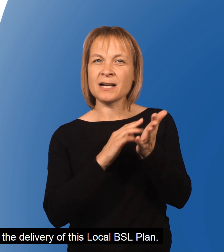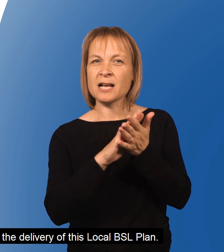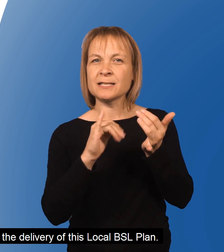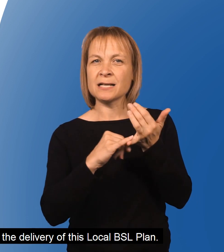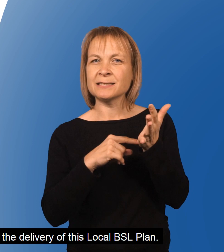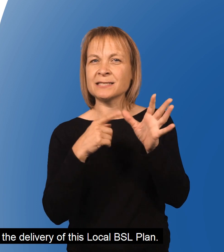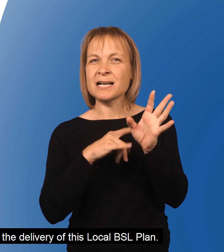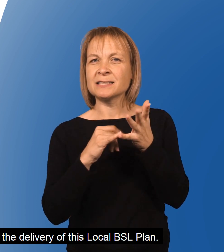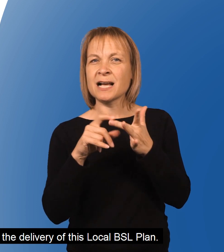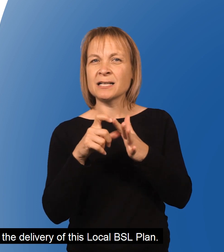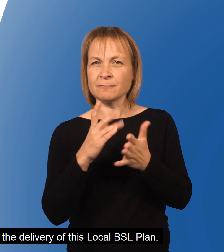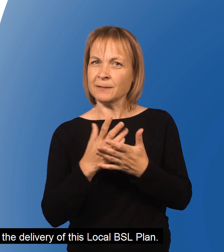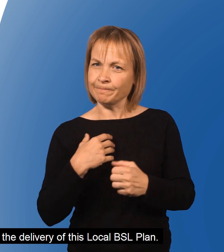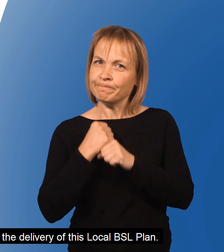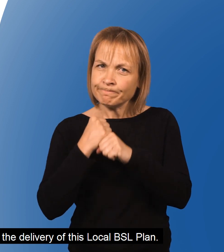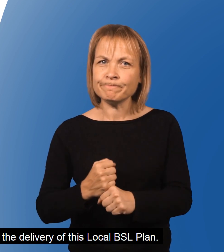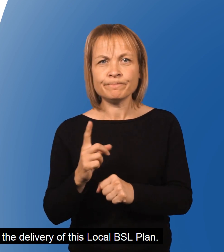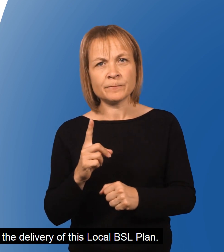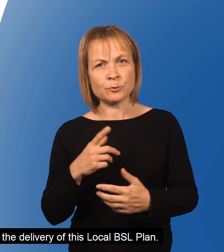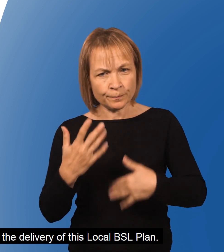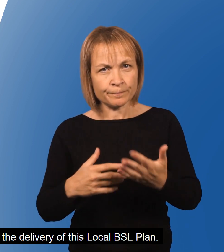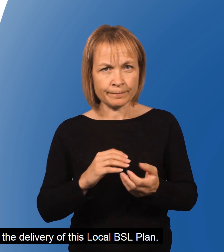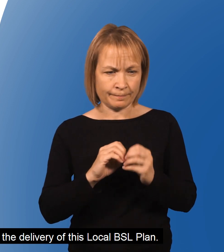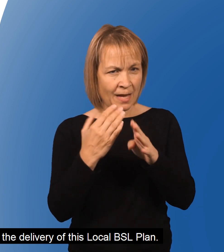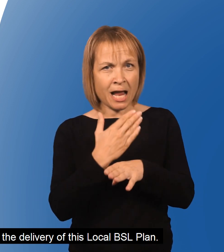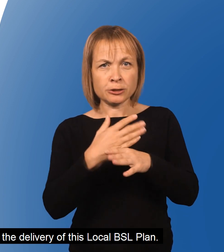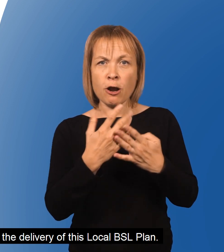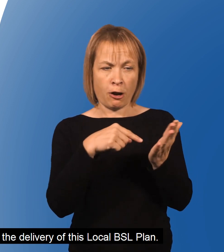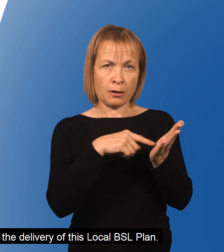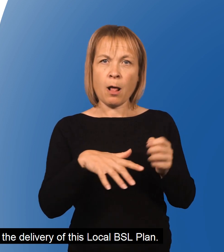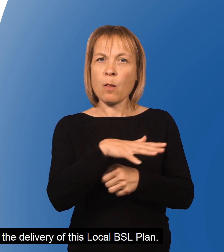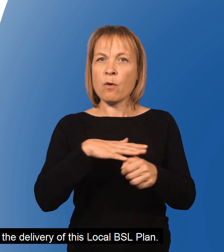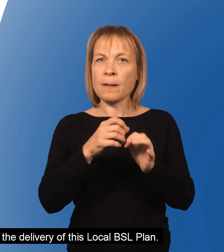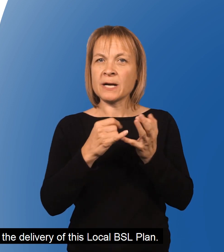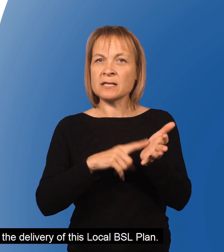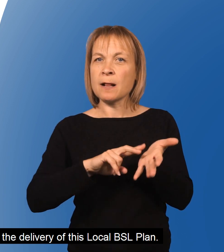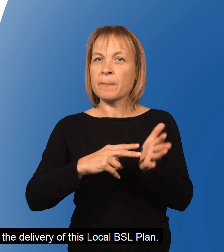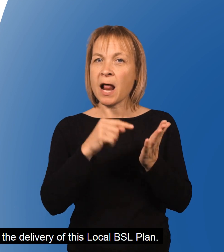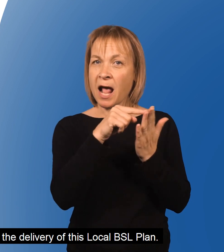NHS Tayside is committed to the delivery of this local BSL plan.